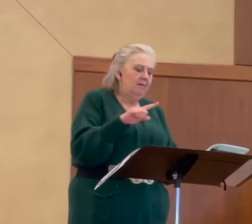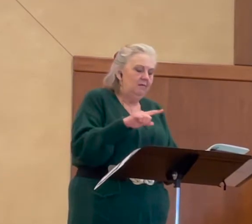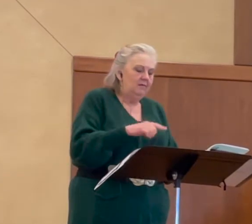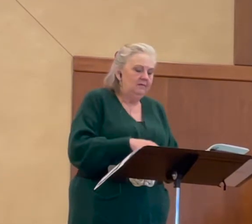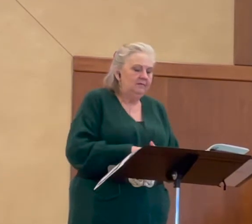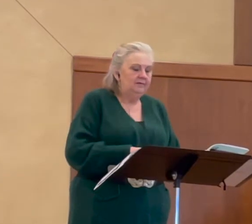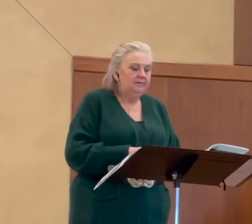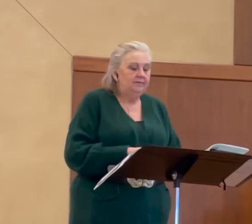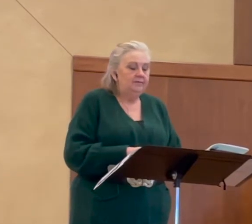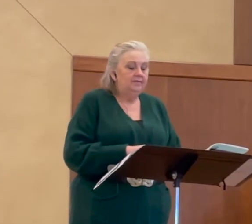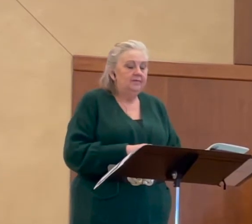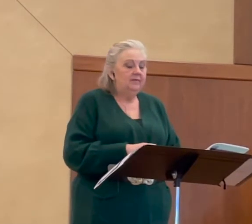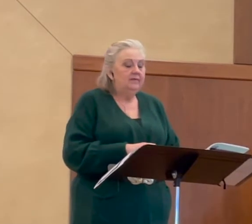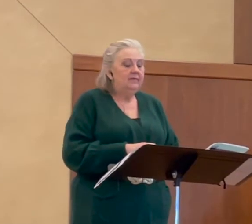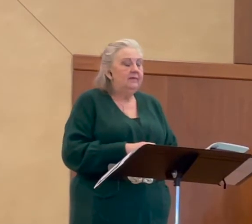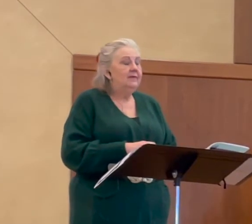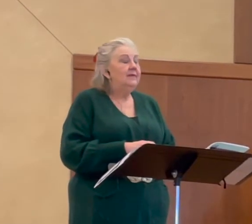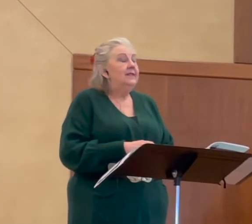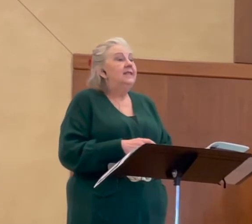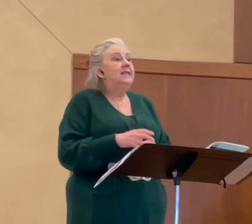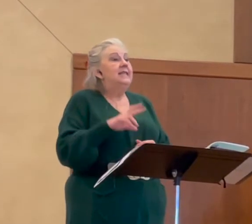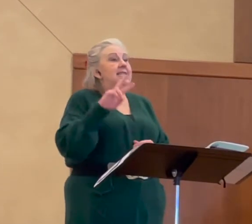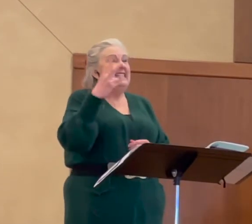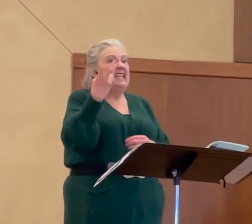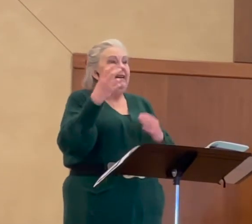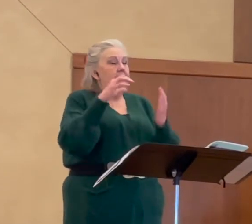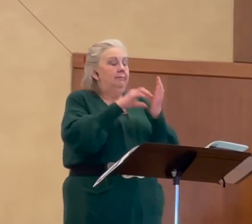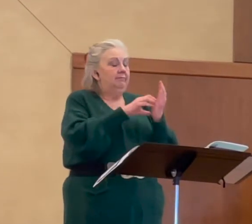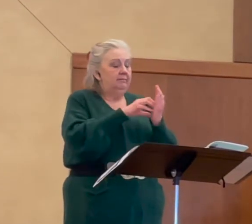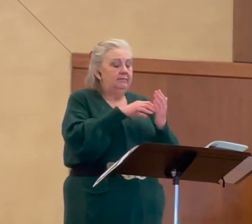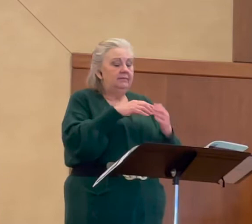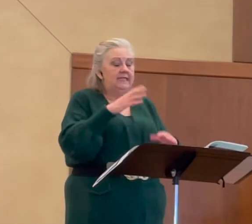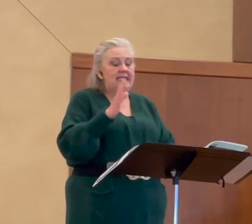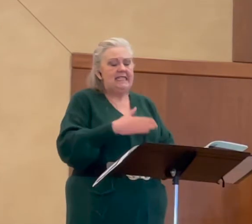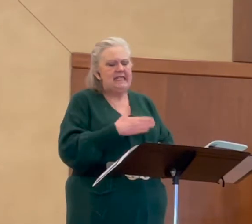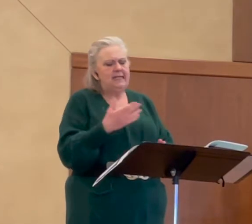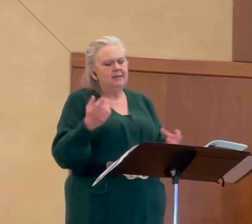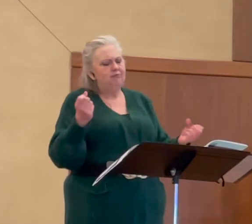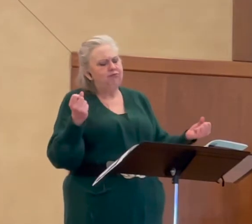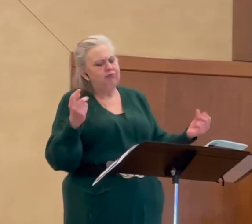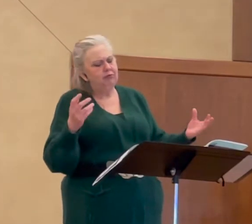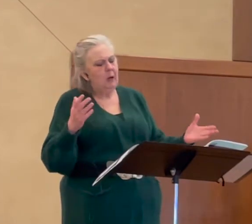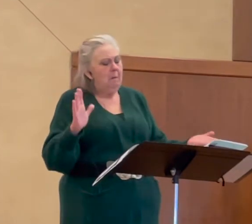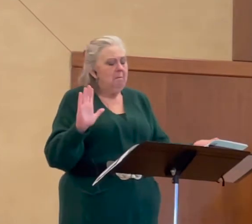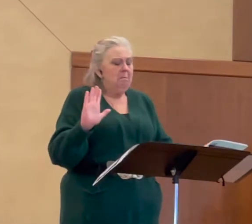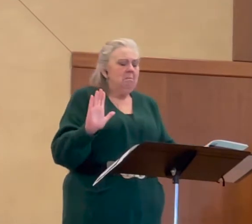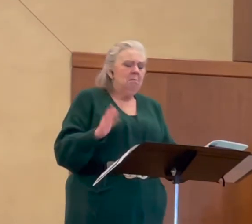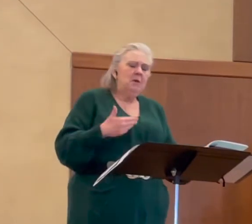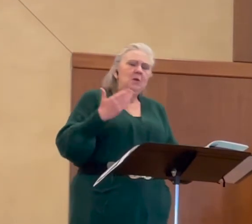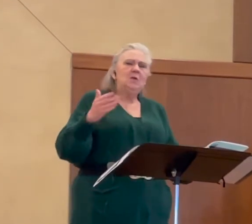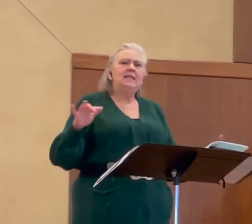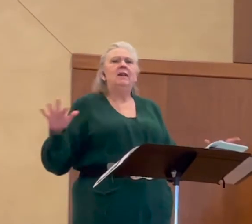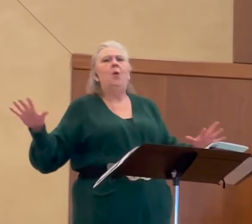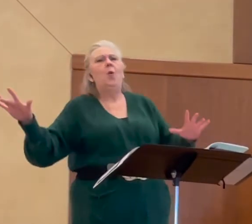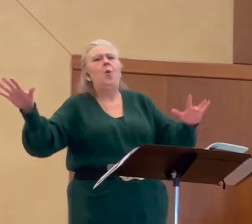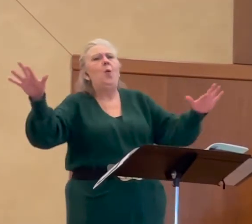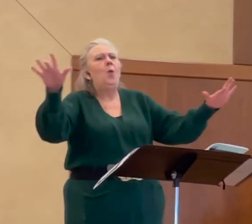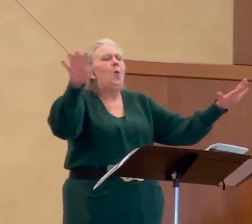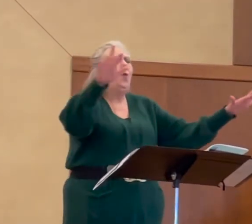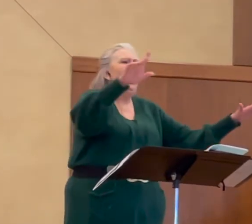And verse 2 sings this song, that the music floats with the angels'